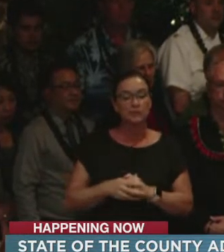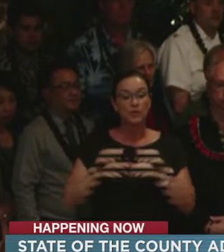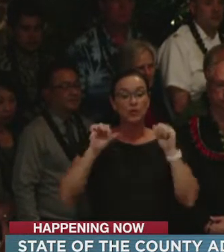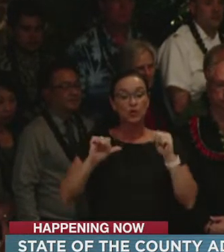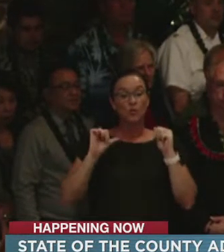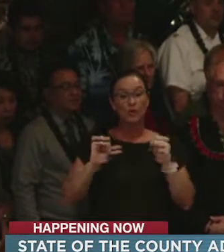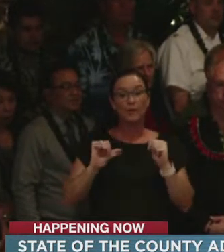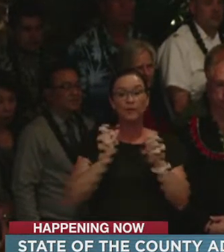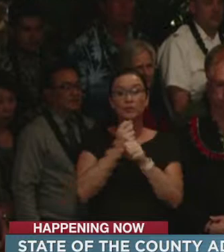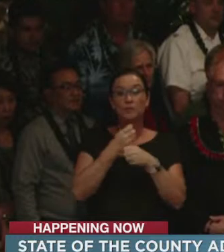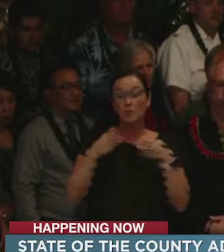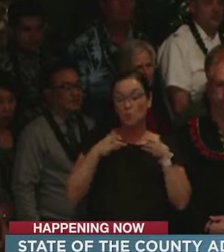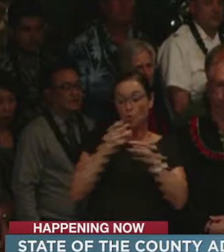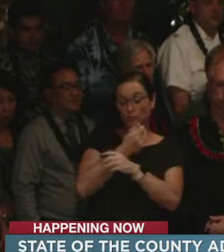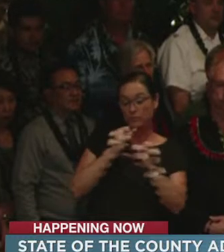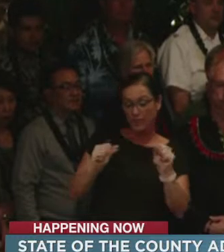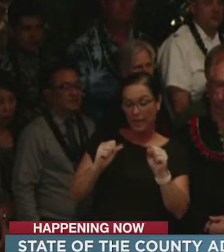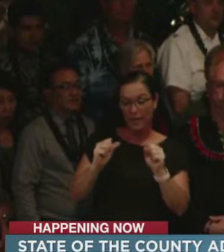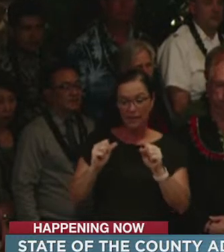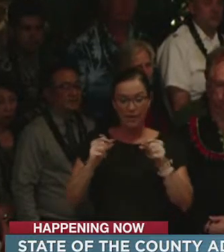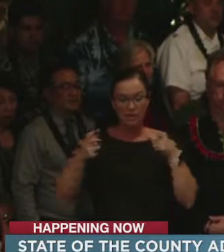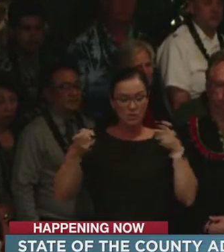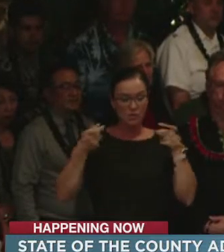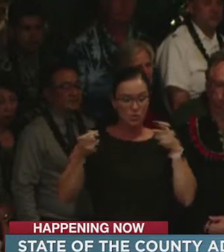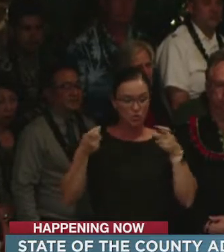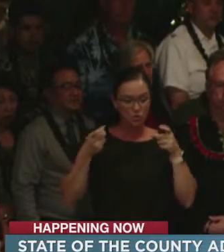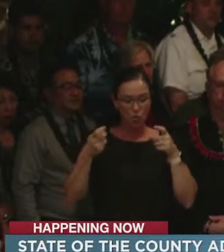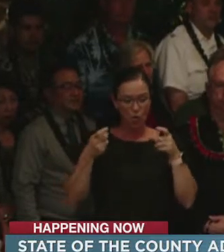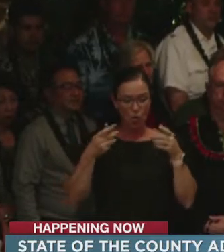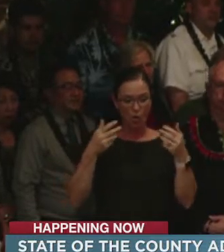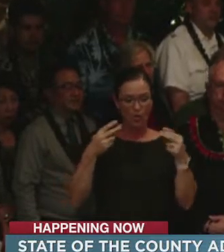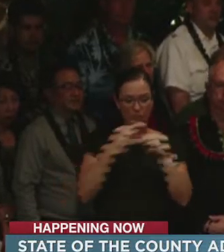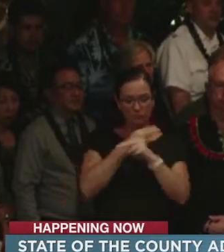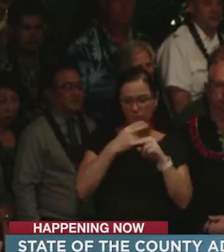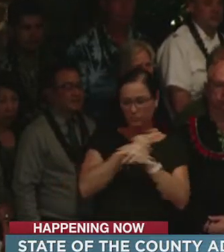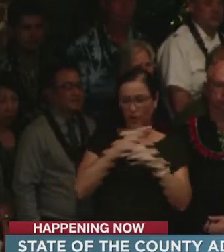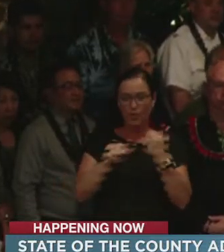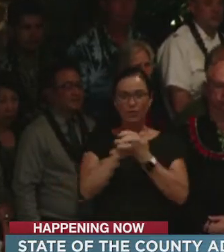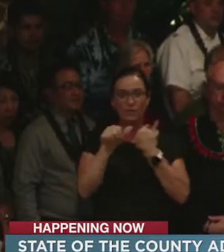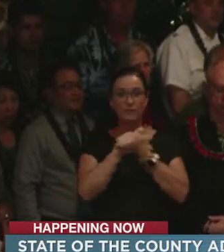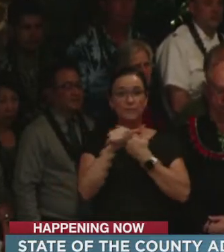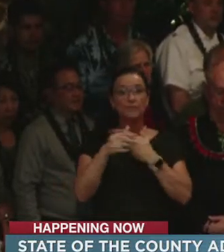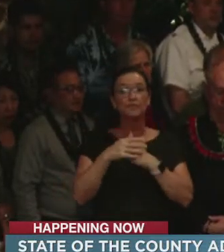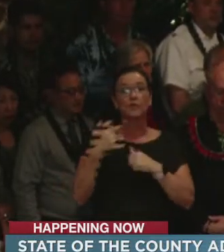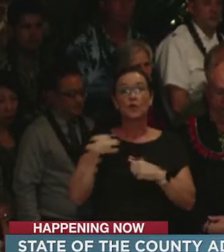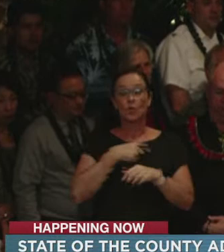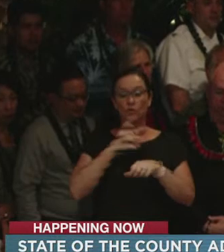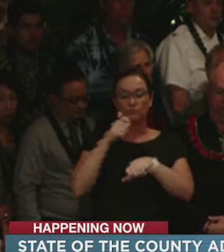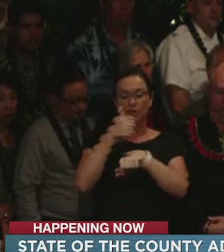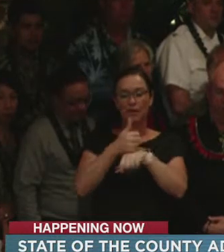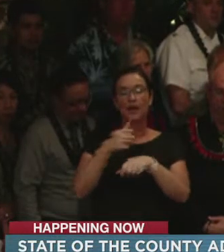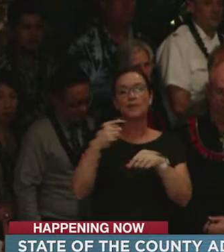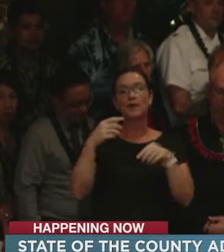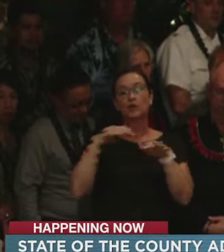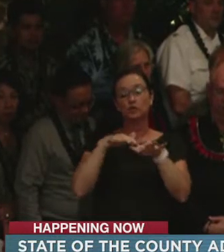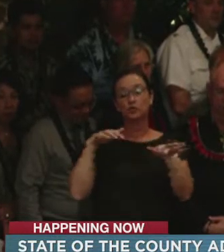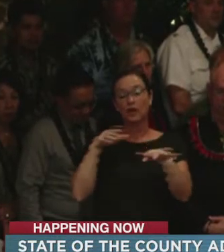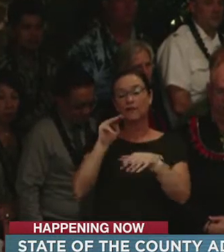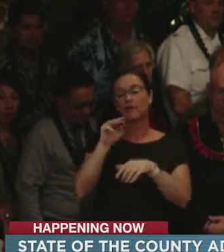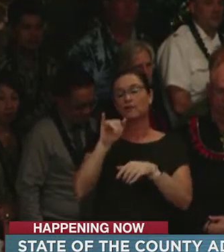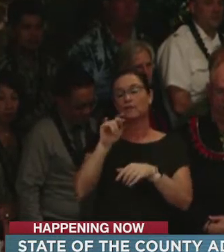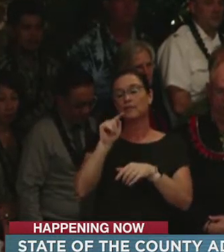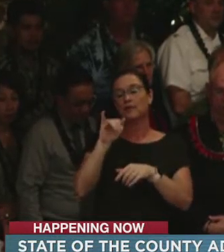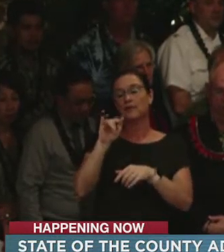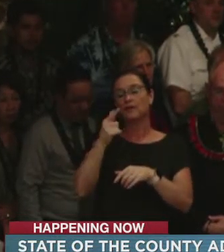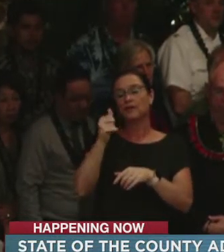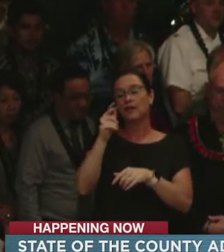roadway and mitigate adverse traffic hazards, the traffic hazard mitigation route was incepted. What was truly